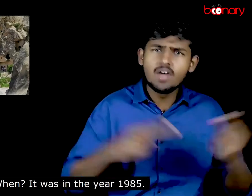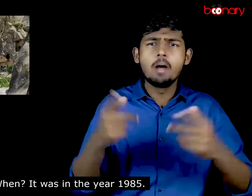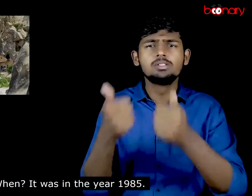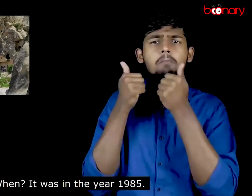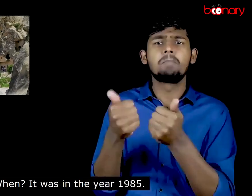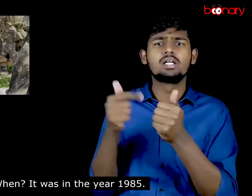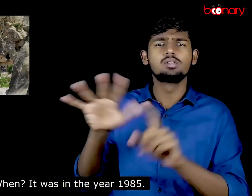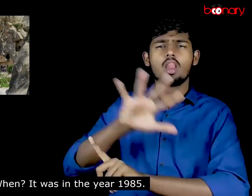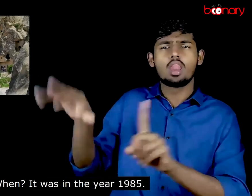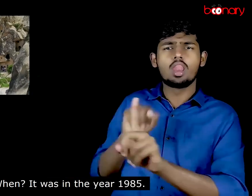that?